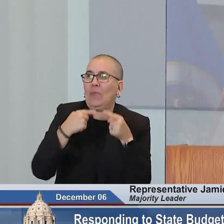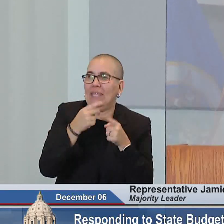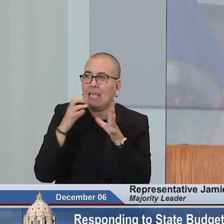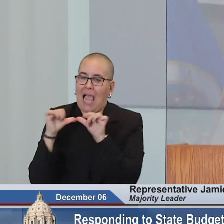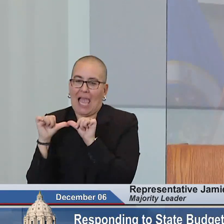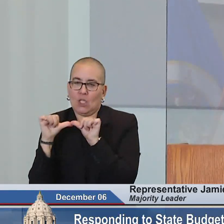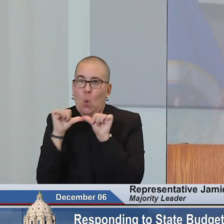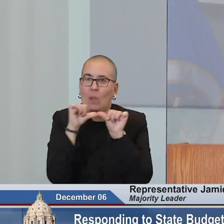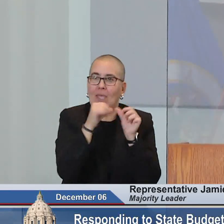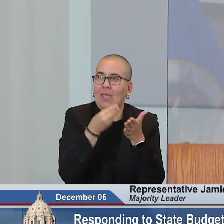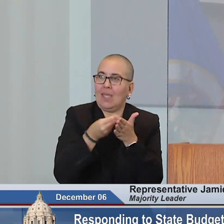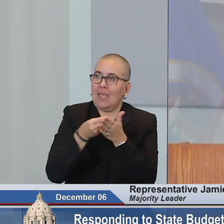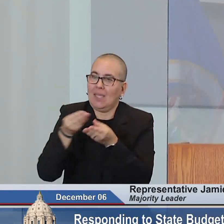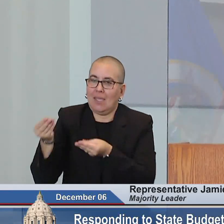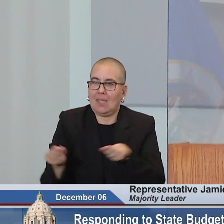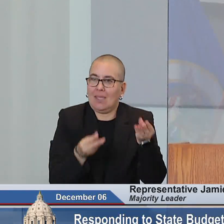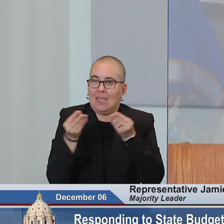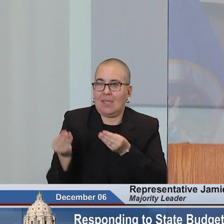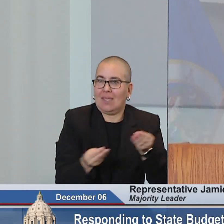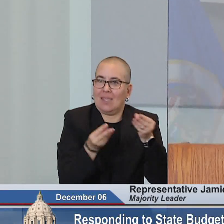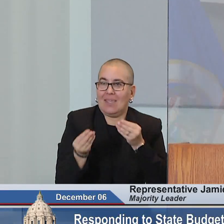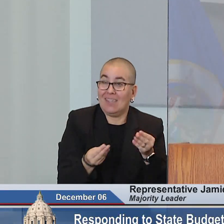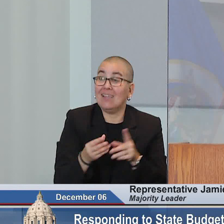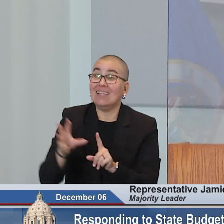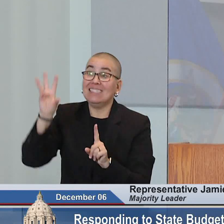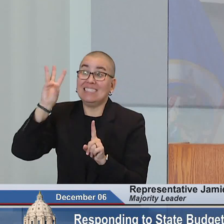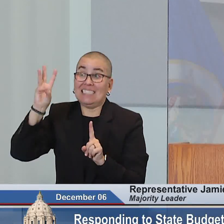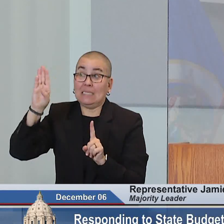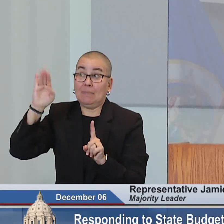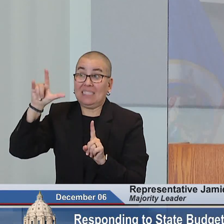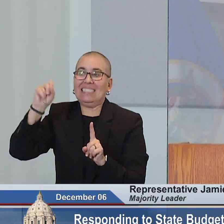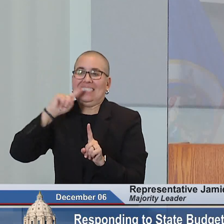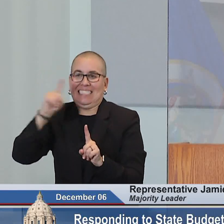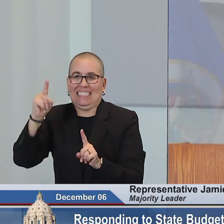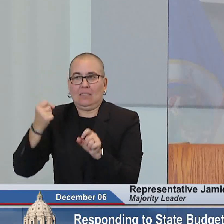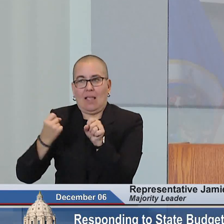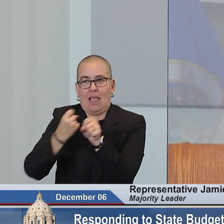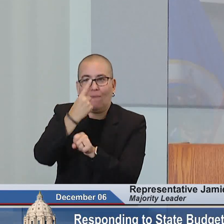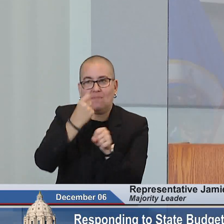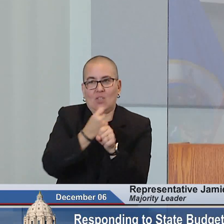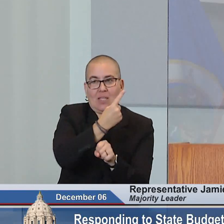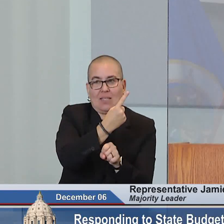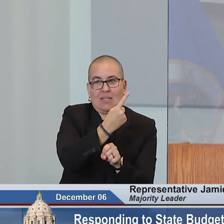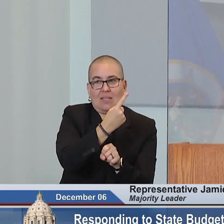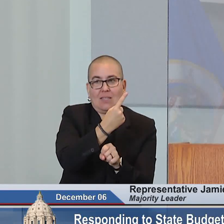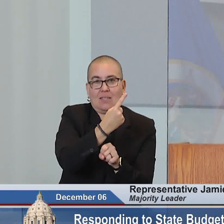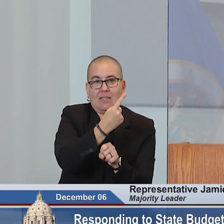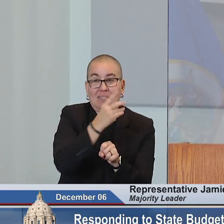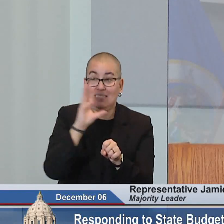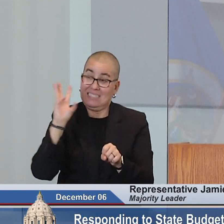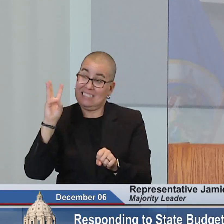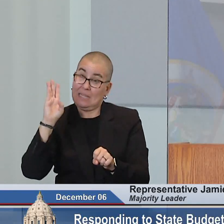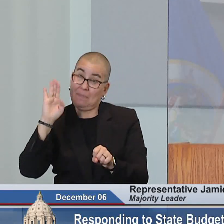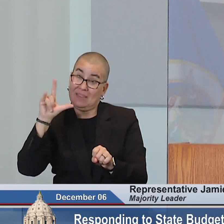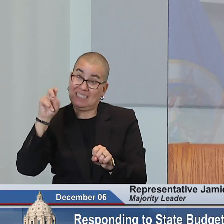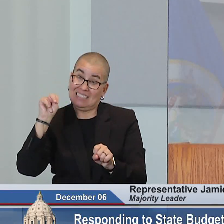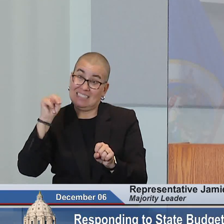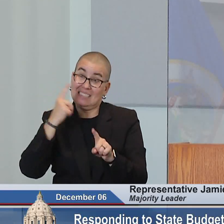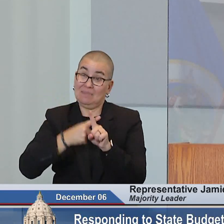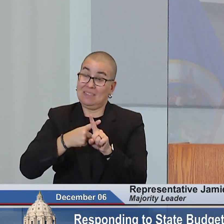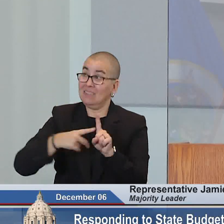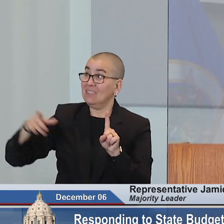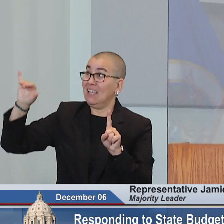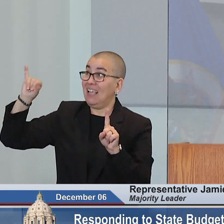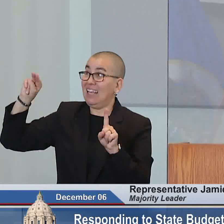roughly. But if you take inflation into account, that's about $5 billion a year. So we don't have the surplus